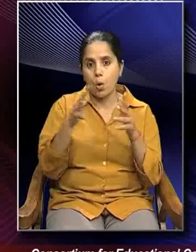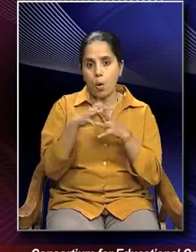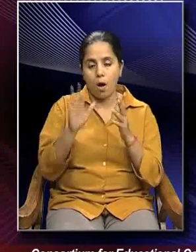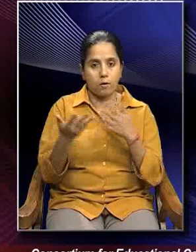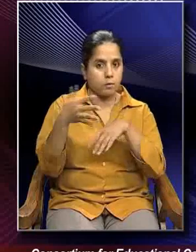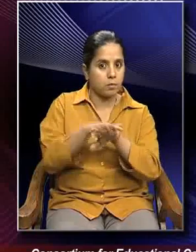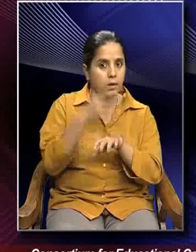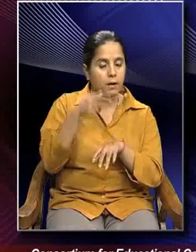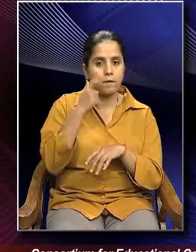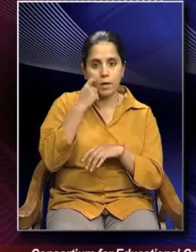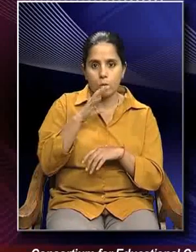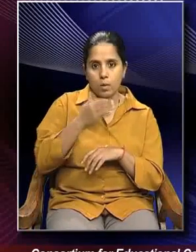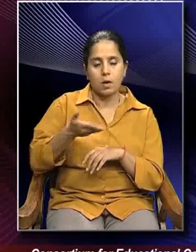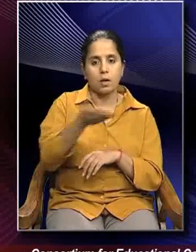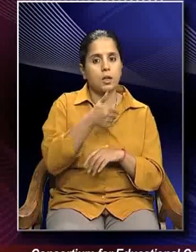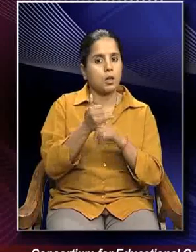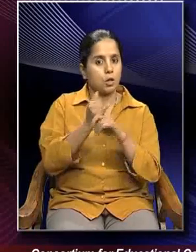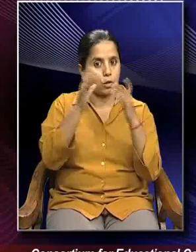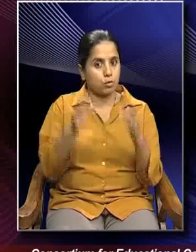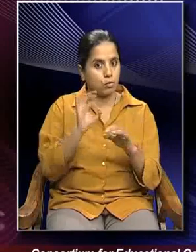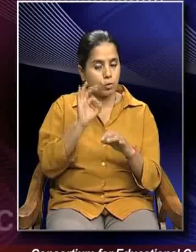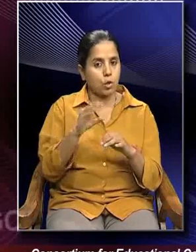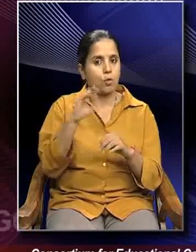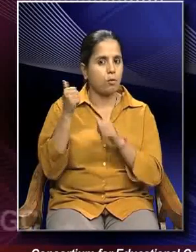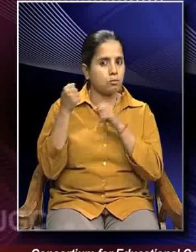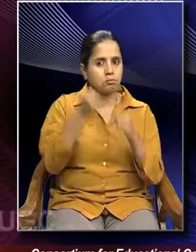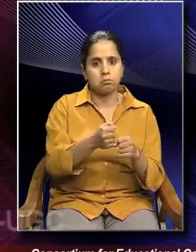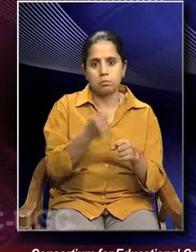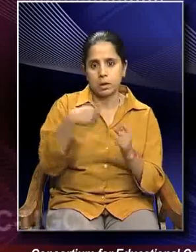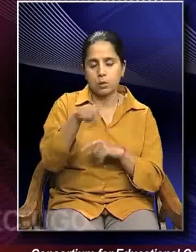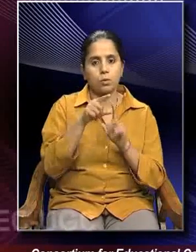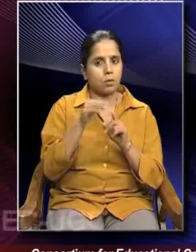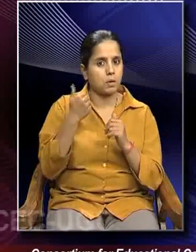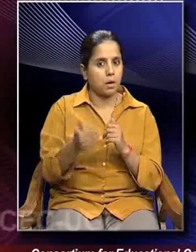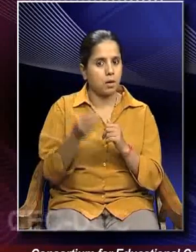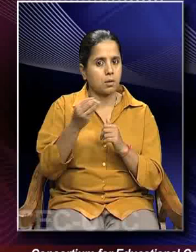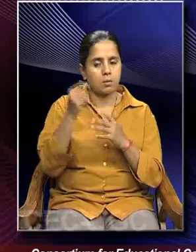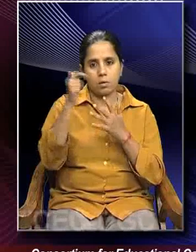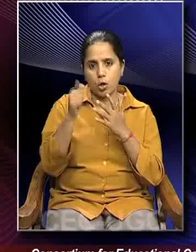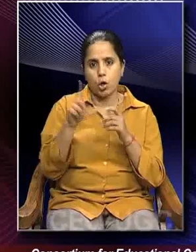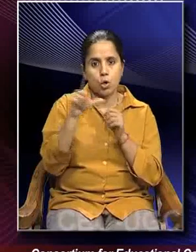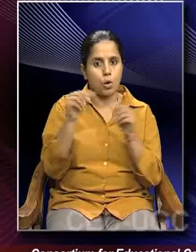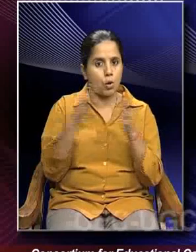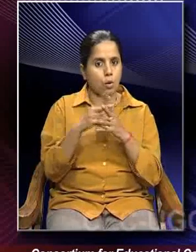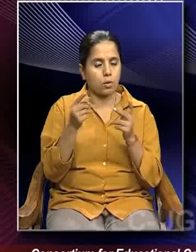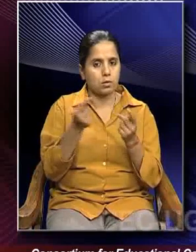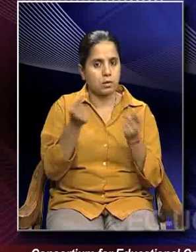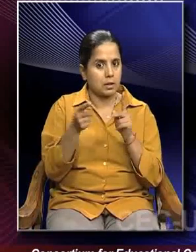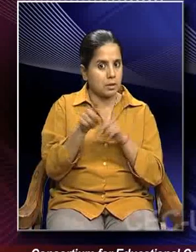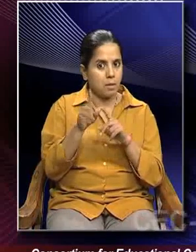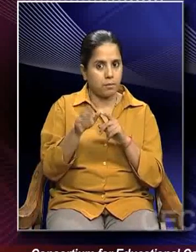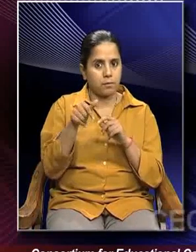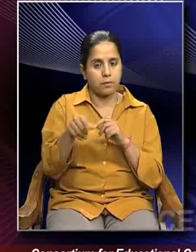employs physical or institutional coercion. The characteristic element of law is the existence of